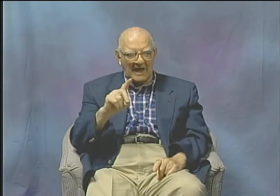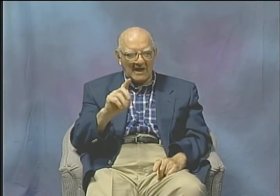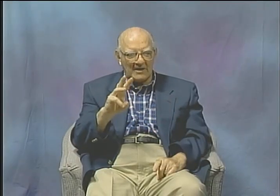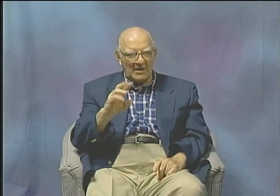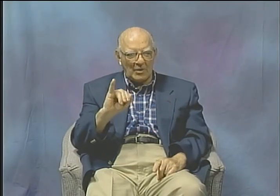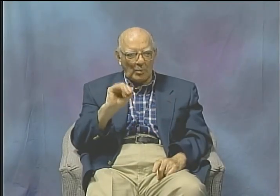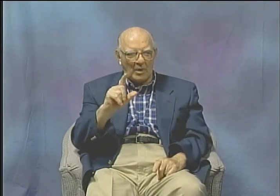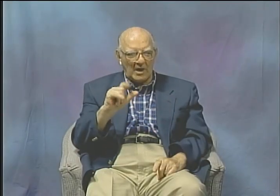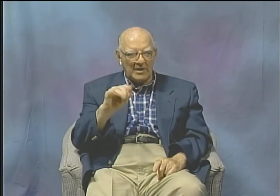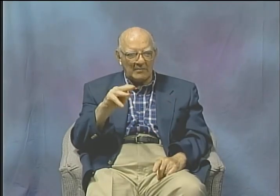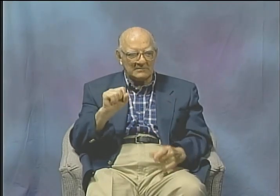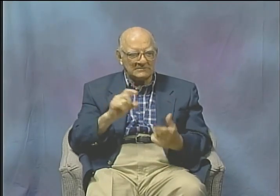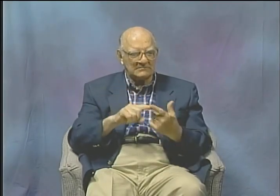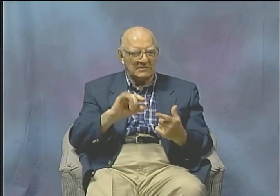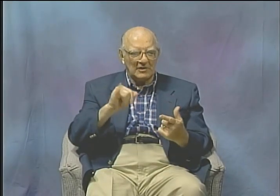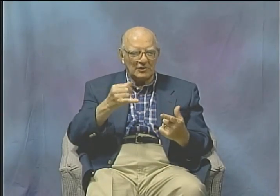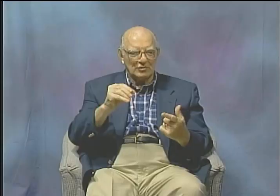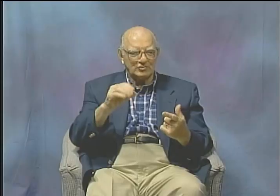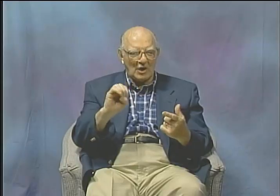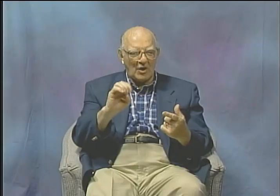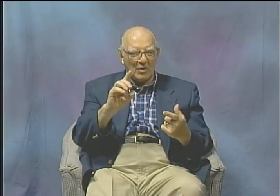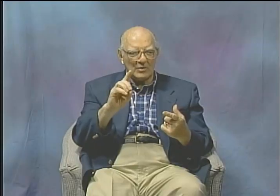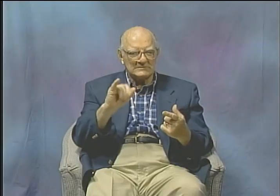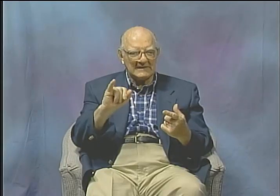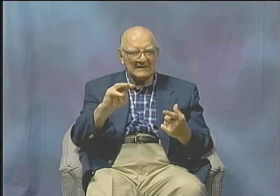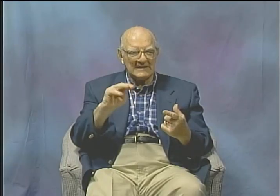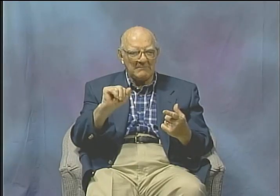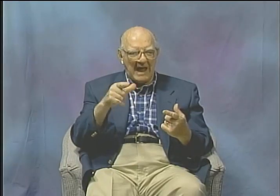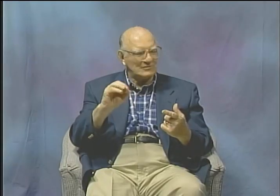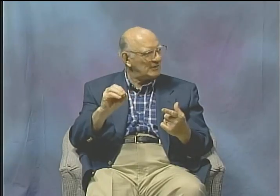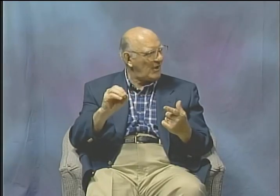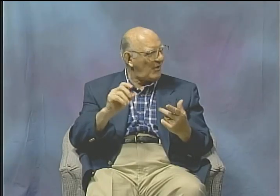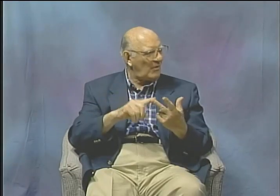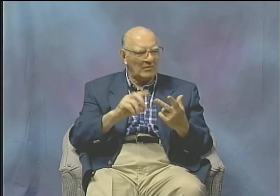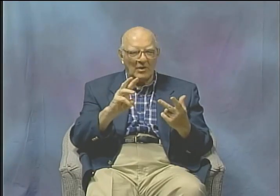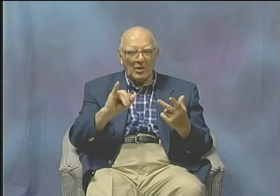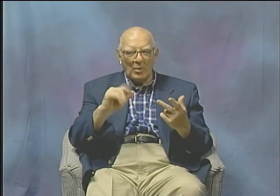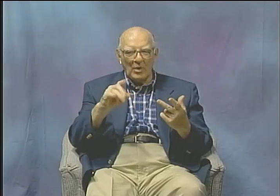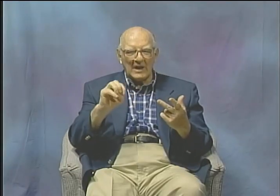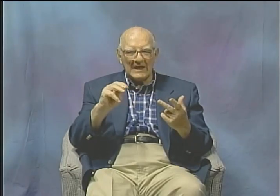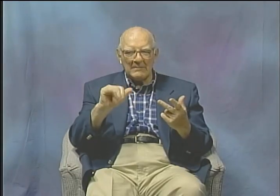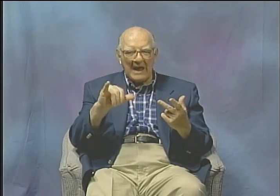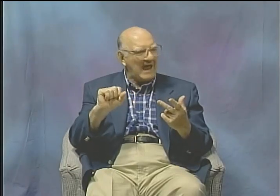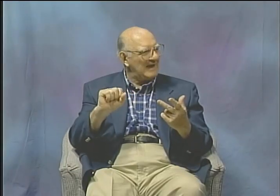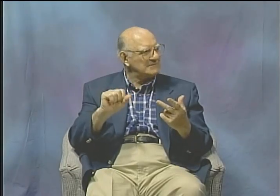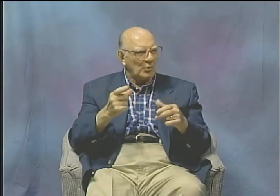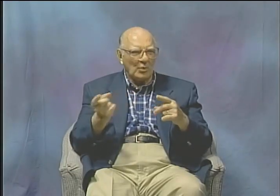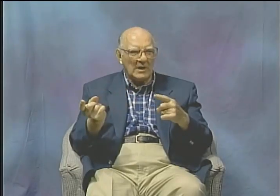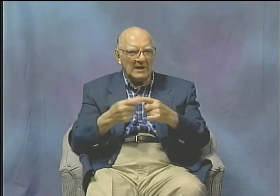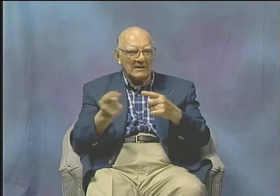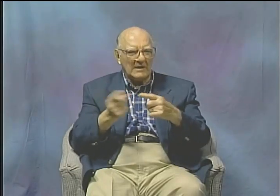Ted Williams, Joe DiMaggio, Willie Mays, who